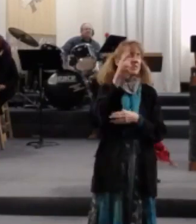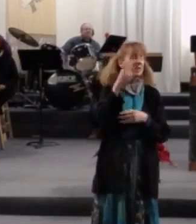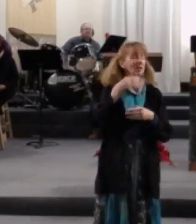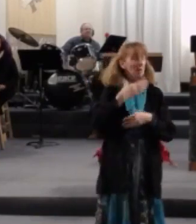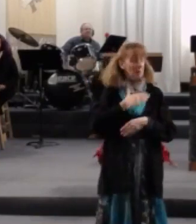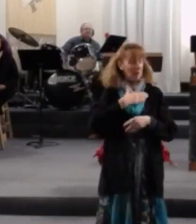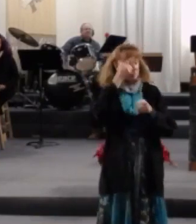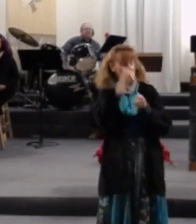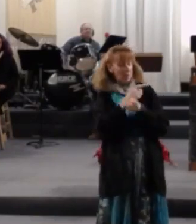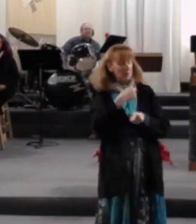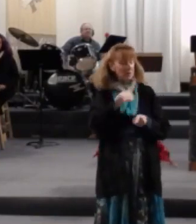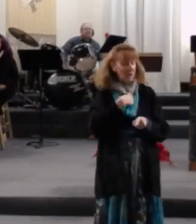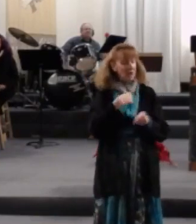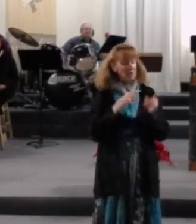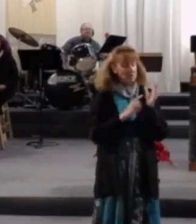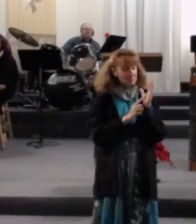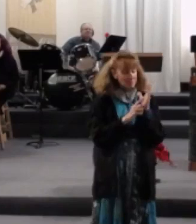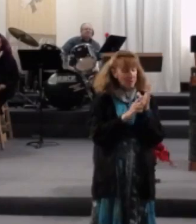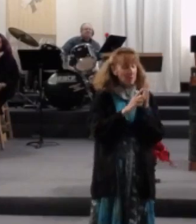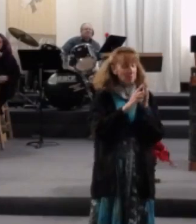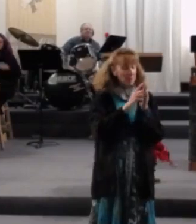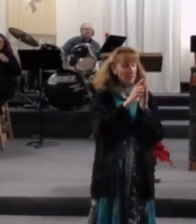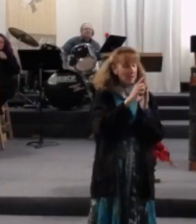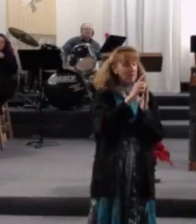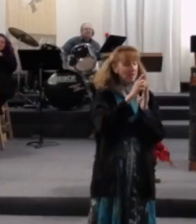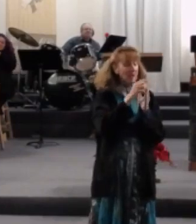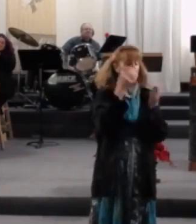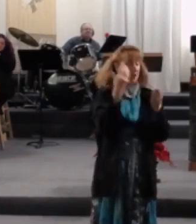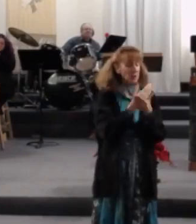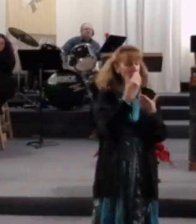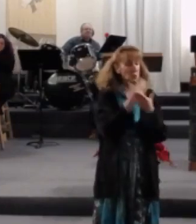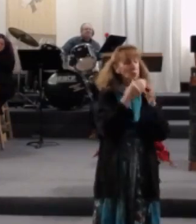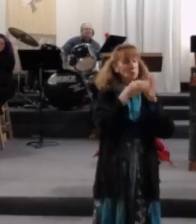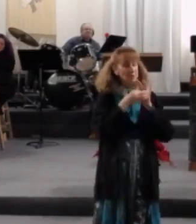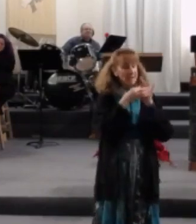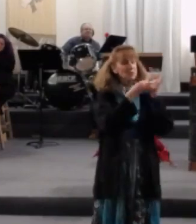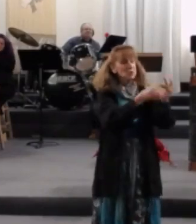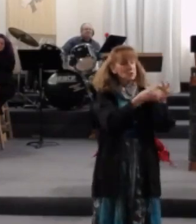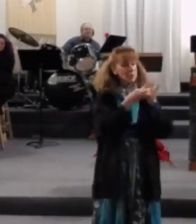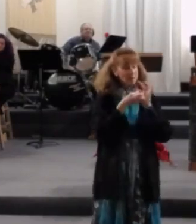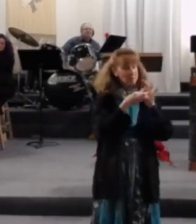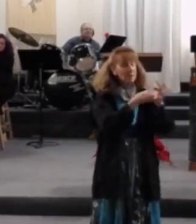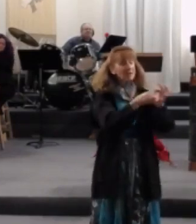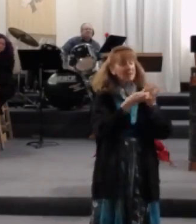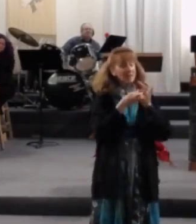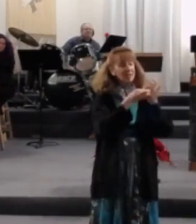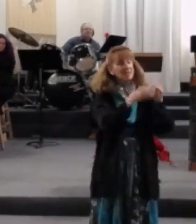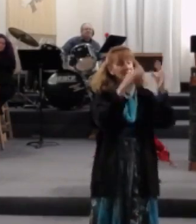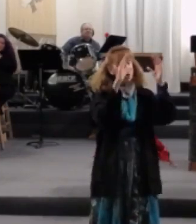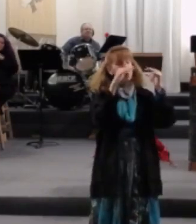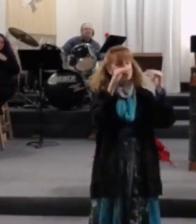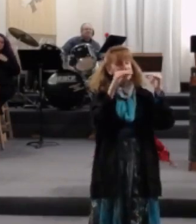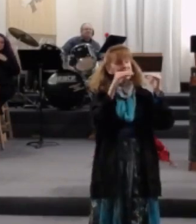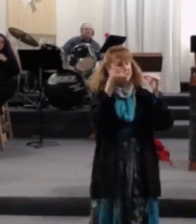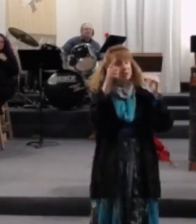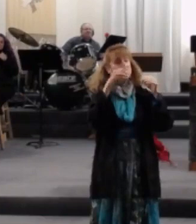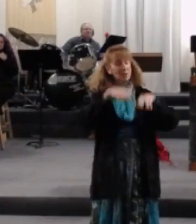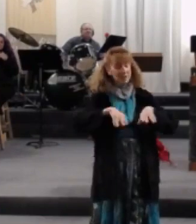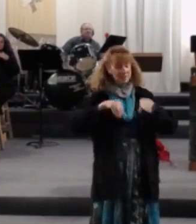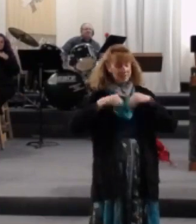the hospital and taking him home. And it's just thankful for this chance to witness God to him and hopefully to bring his message.